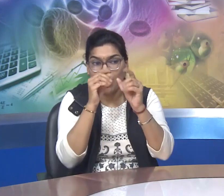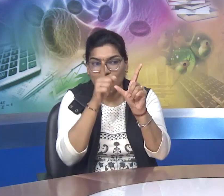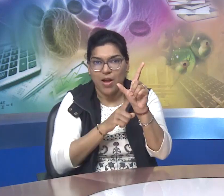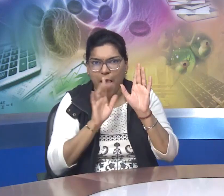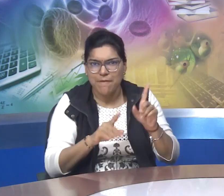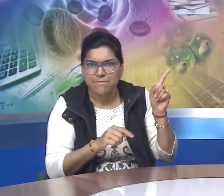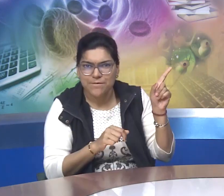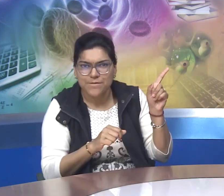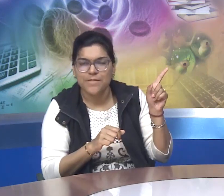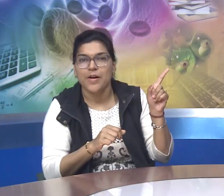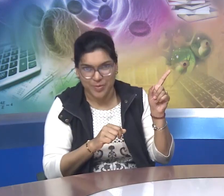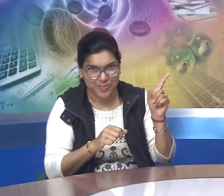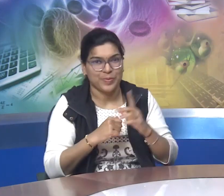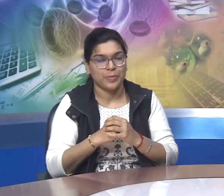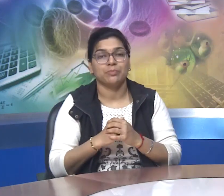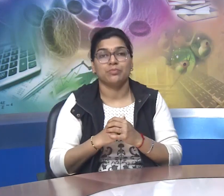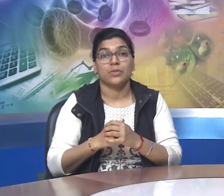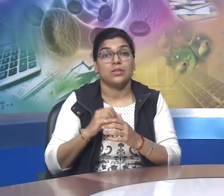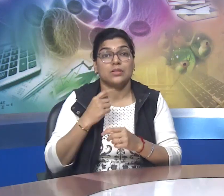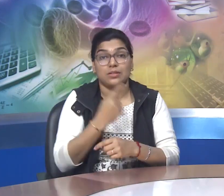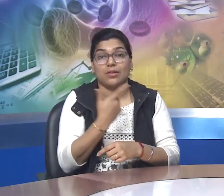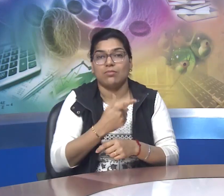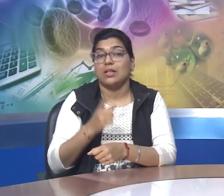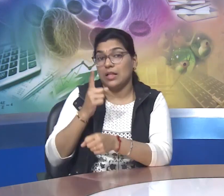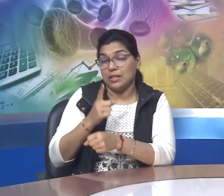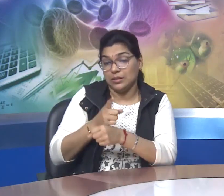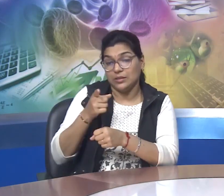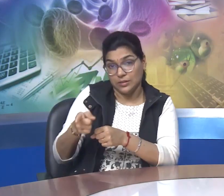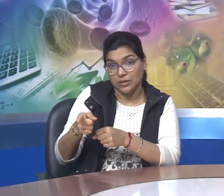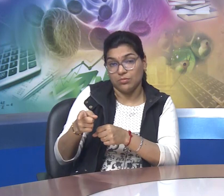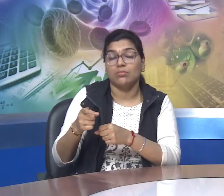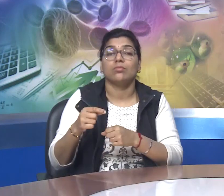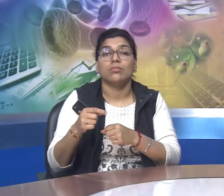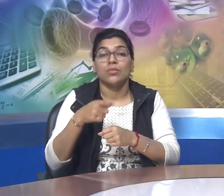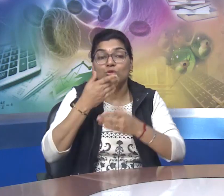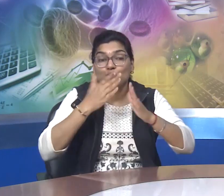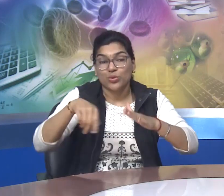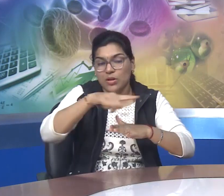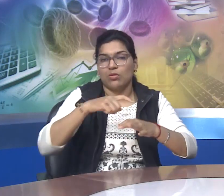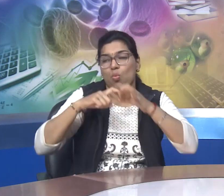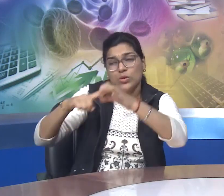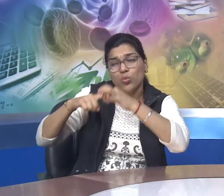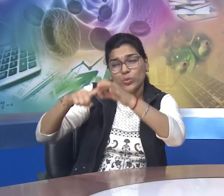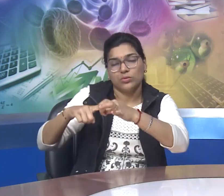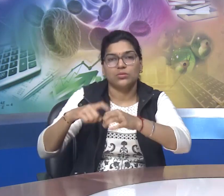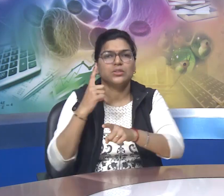Are you able to see the by in the passive sentence? The students' questions are answered by the